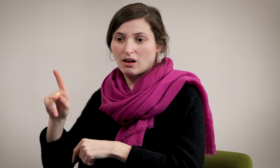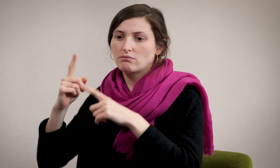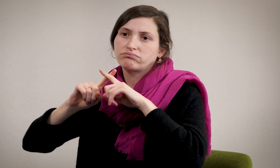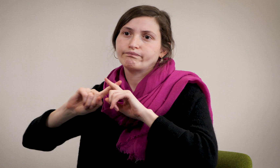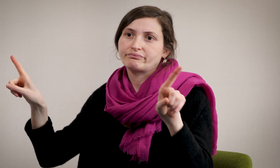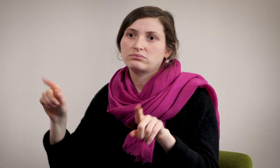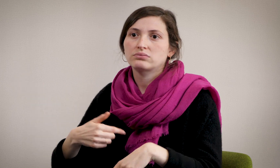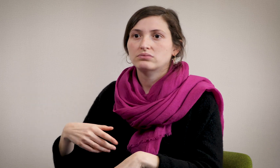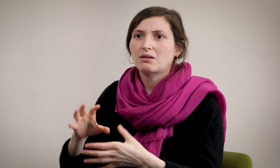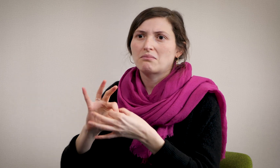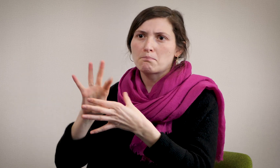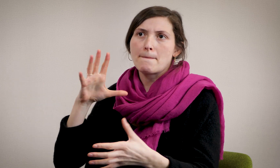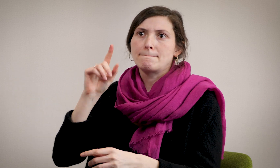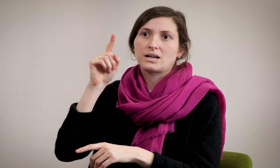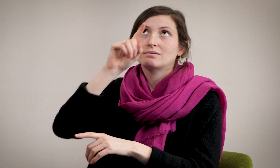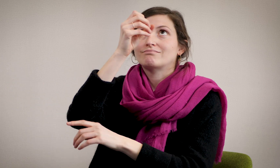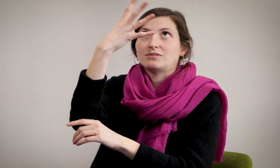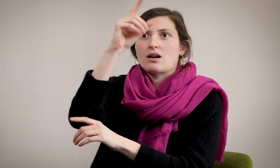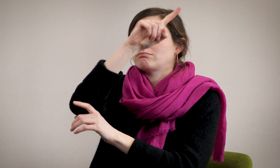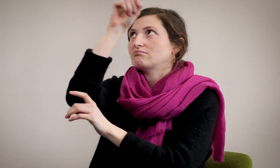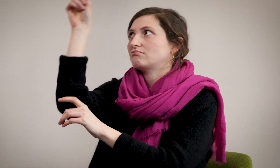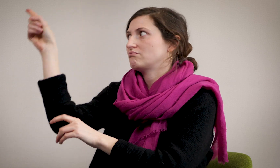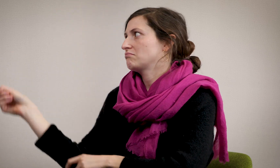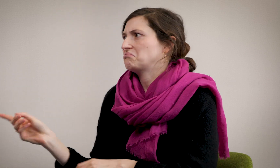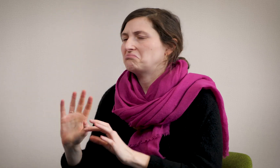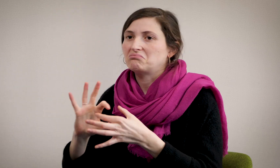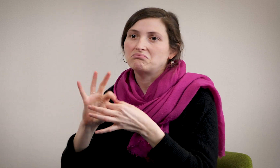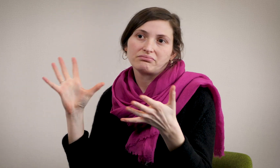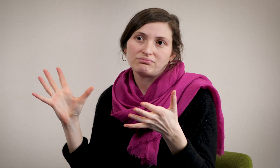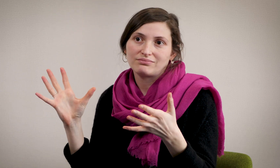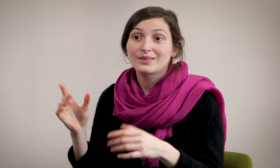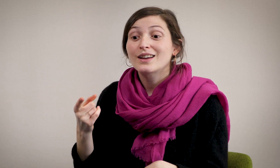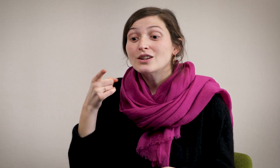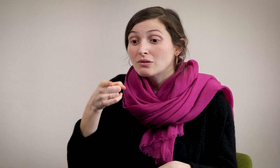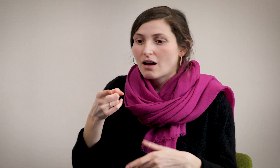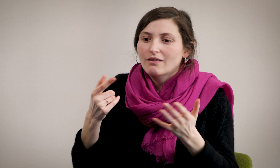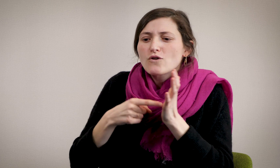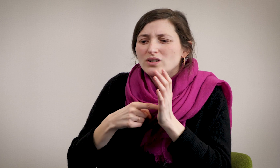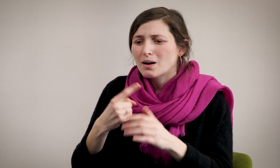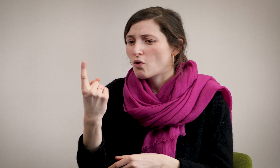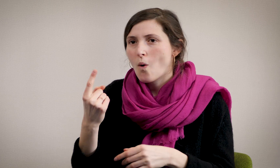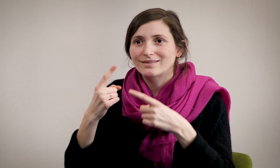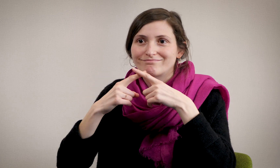The way we do this in BSL is quite detached from the sun. So there's differences in the signs here.